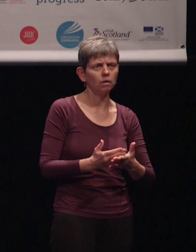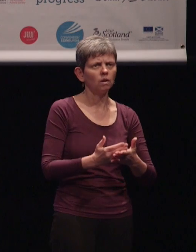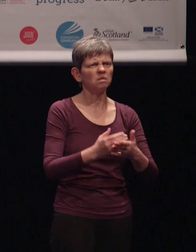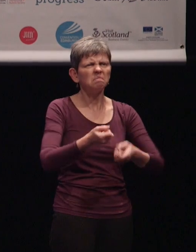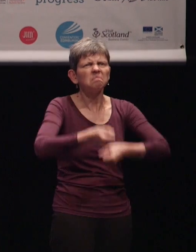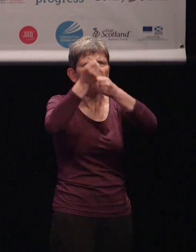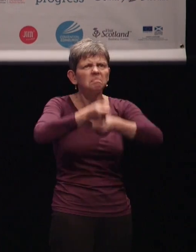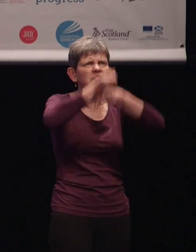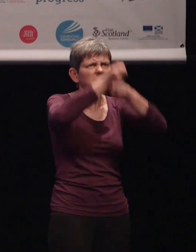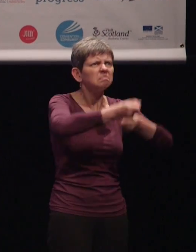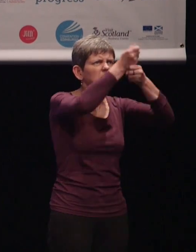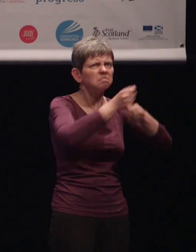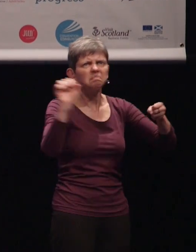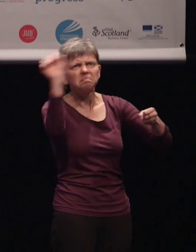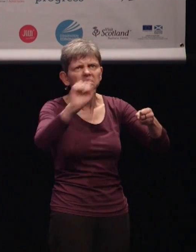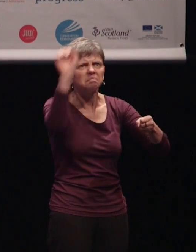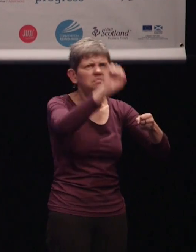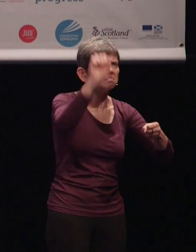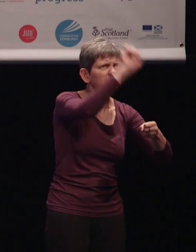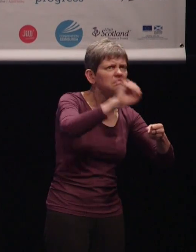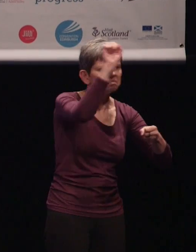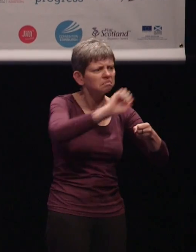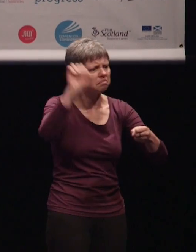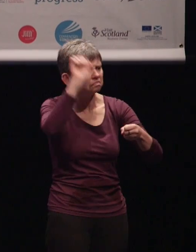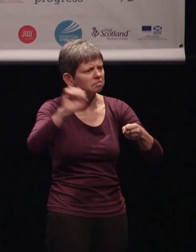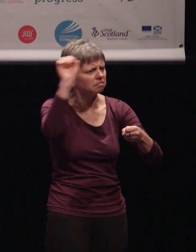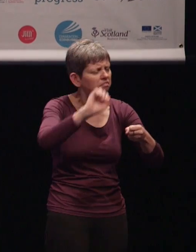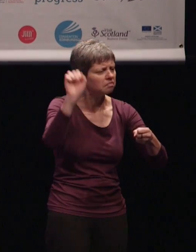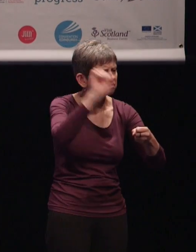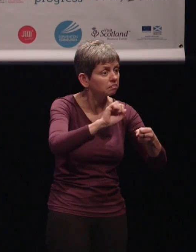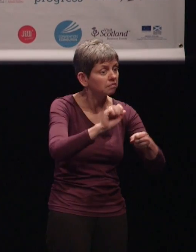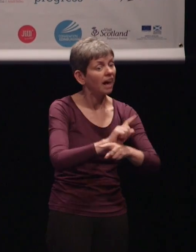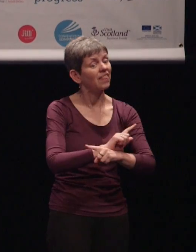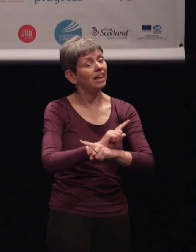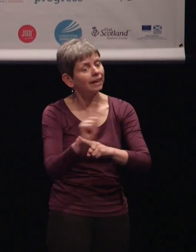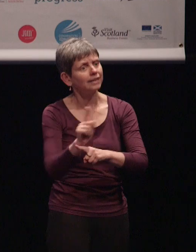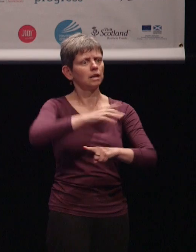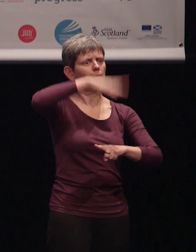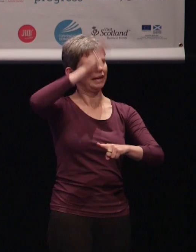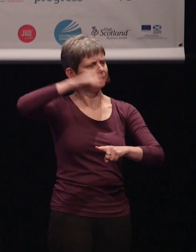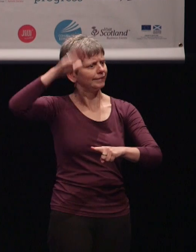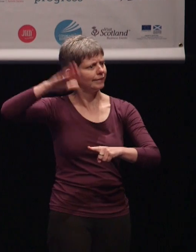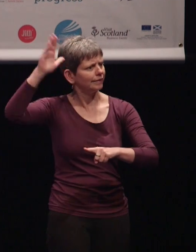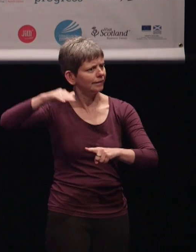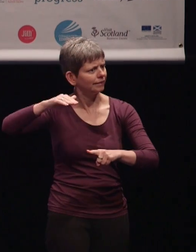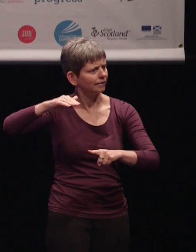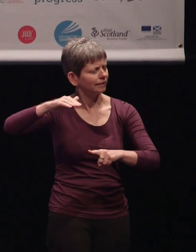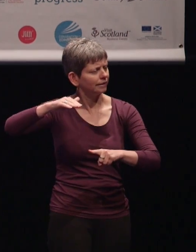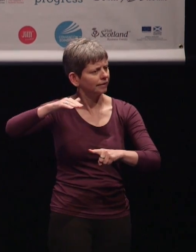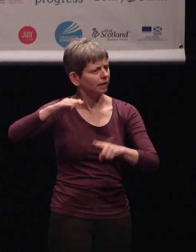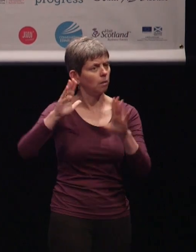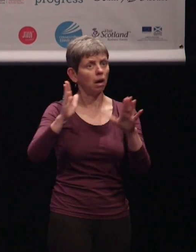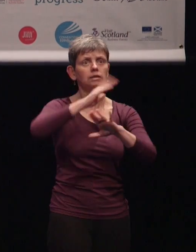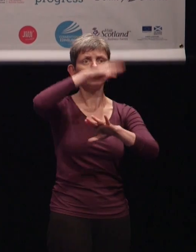paint, sanding, putty, and so on, and then paint. And the end result is very dependent on how well you do